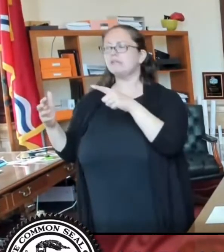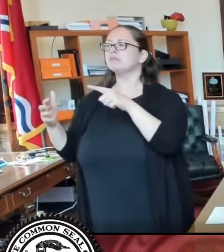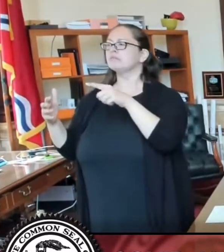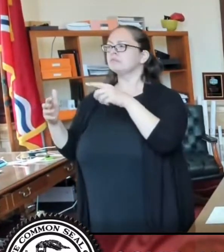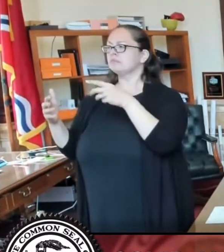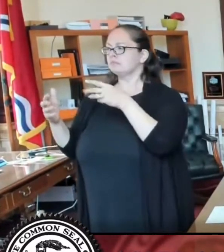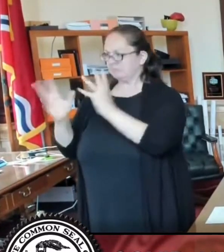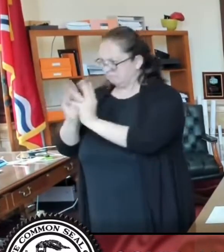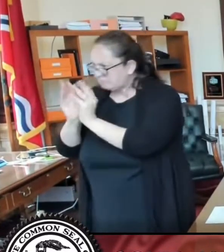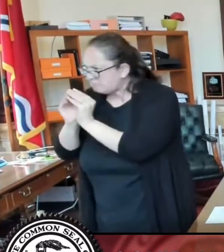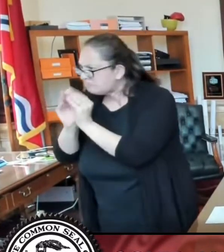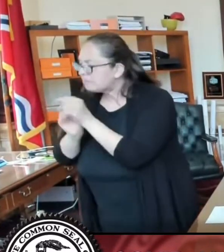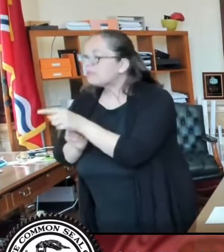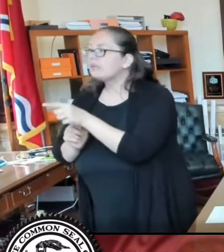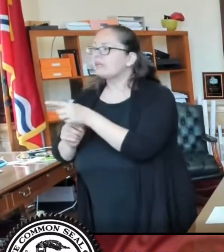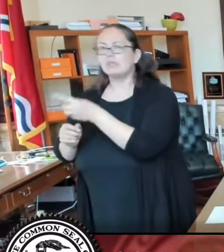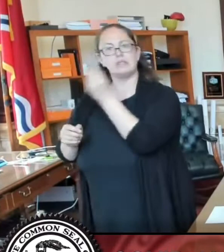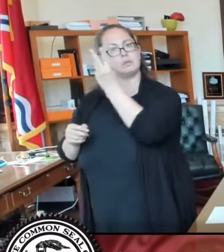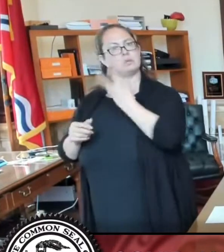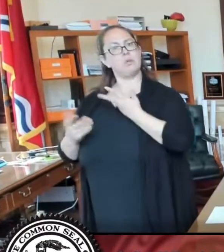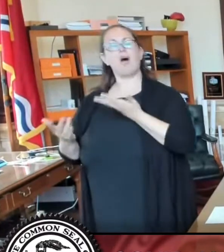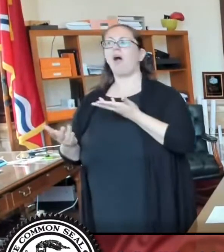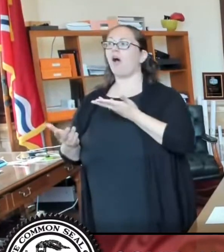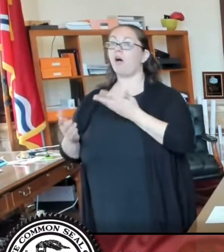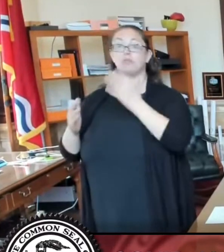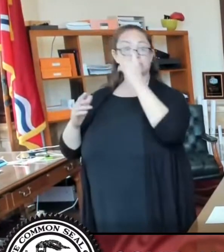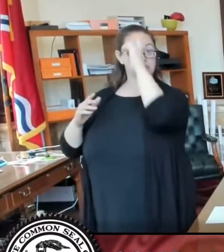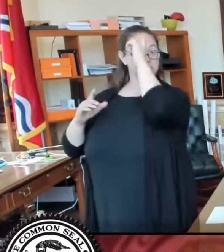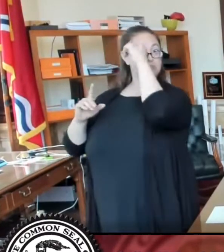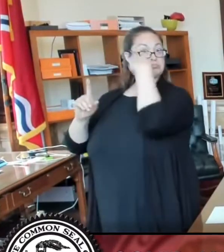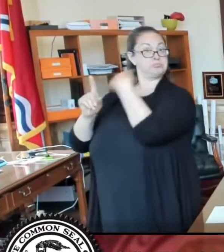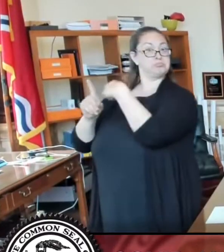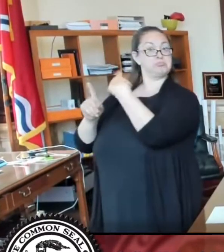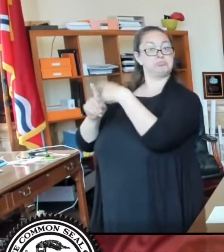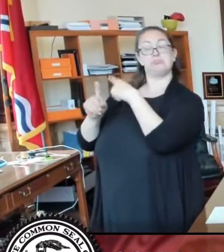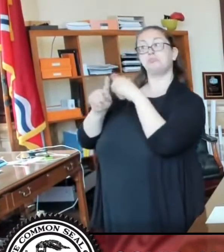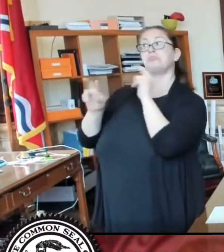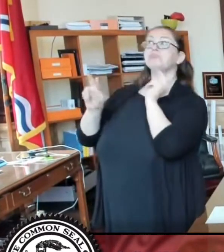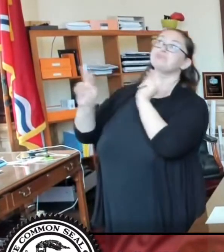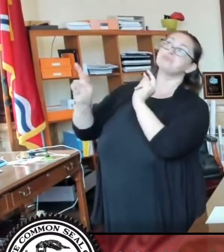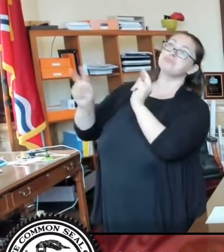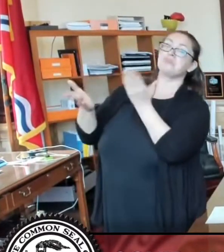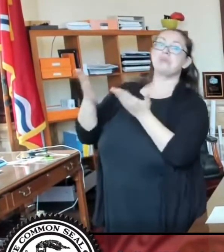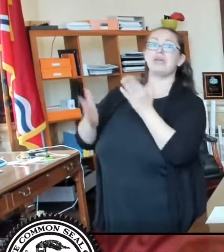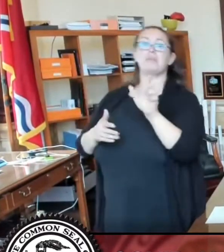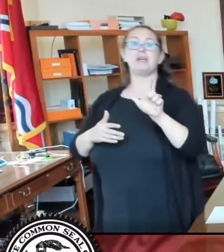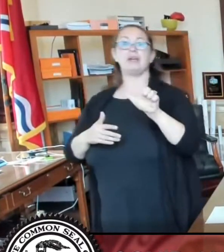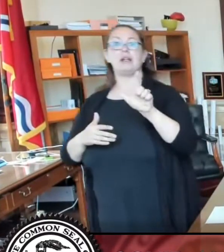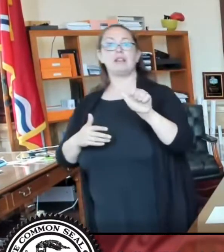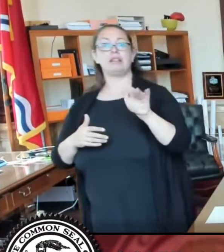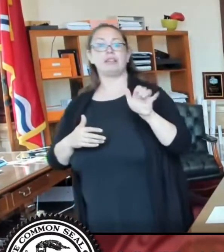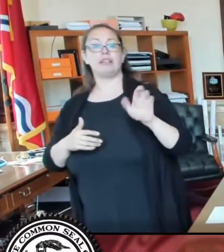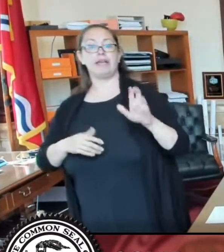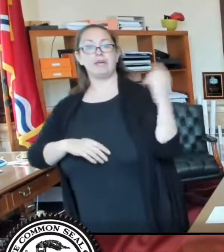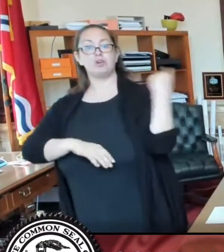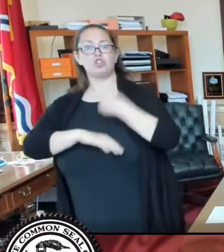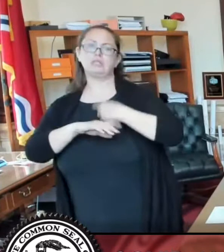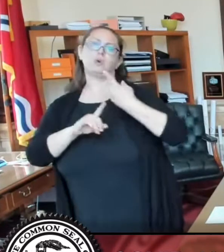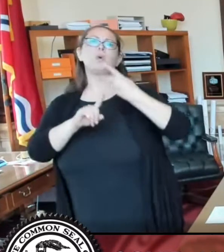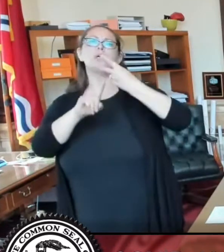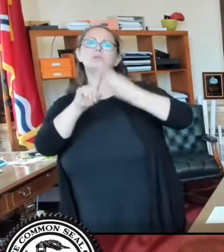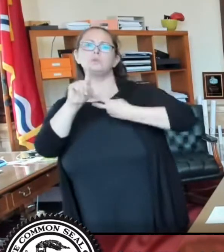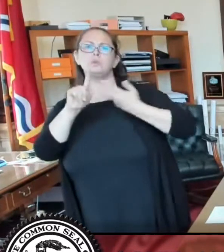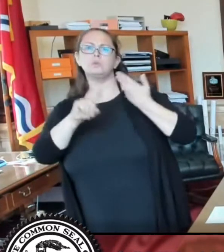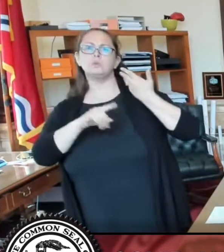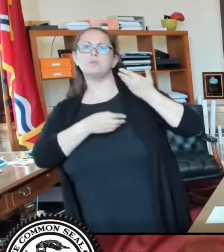today that he is hopeful that maybe by Labor Day, that's 2 months from now, maybe by